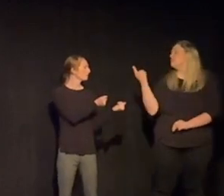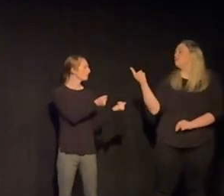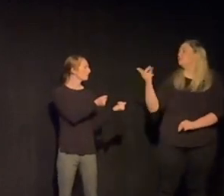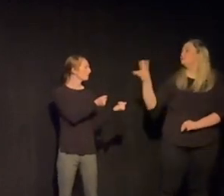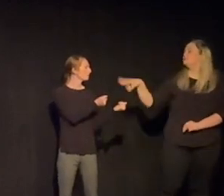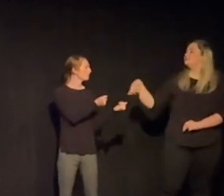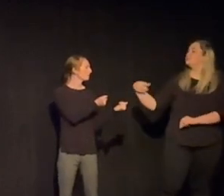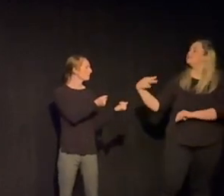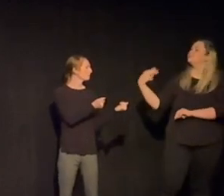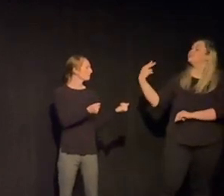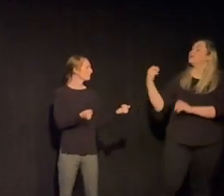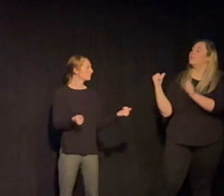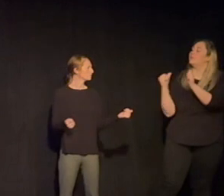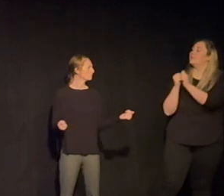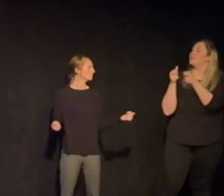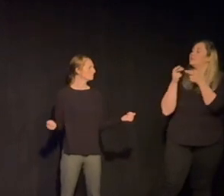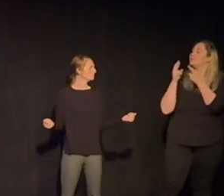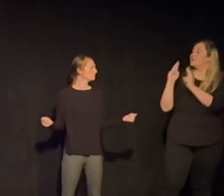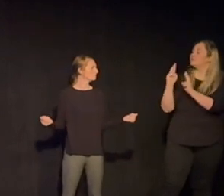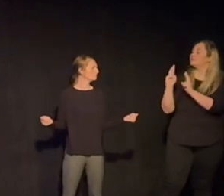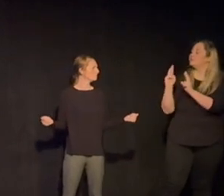me with respect.